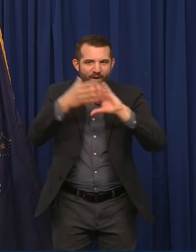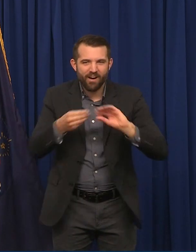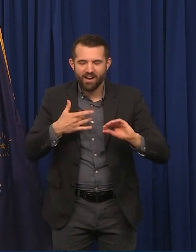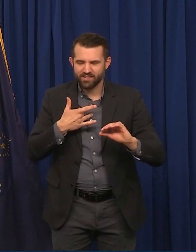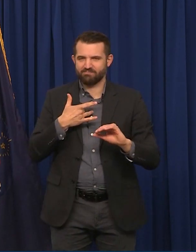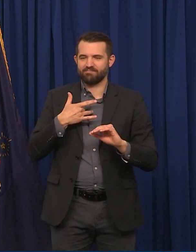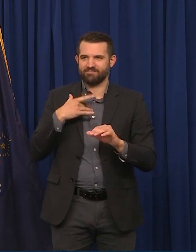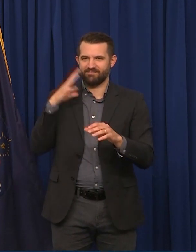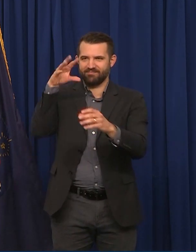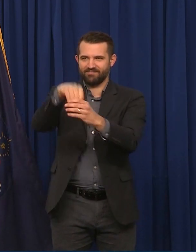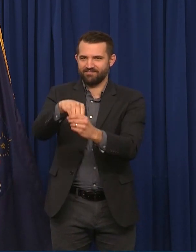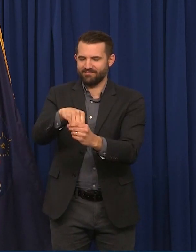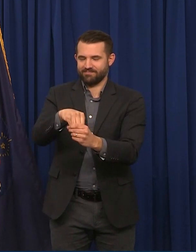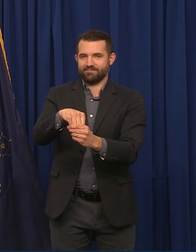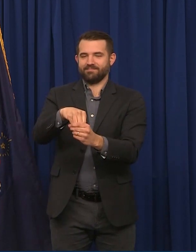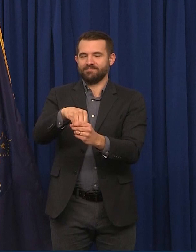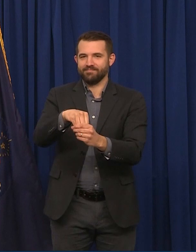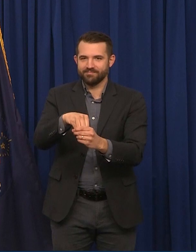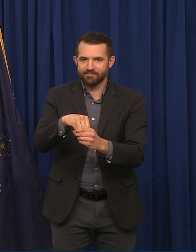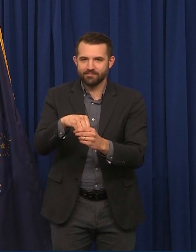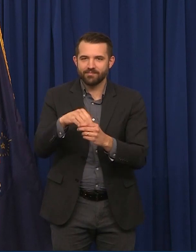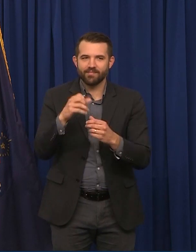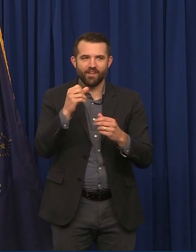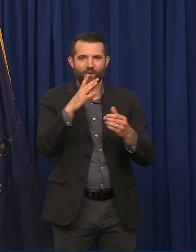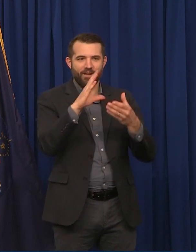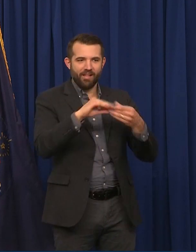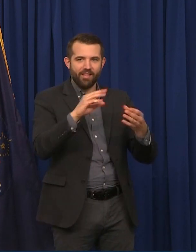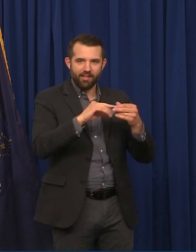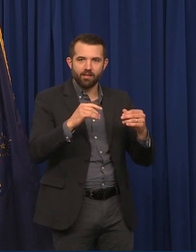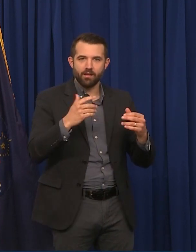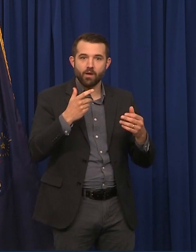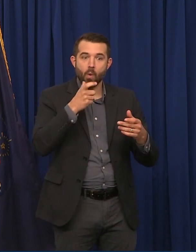fiction, where the author is in control,